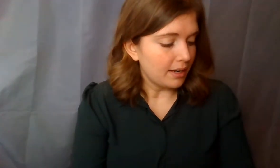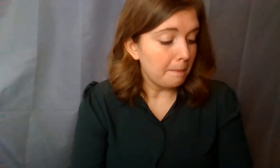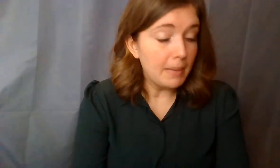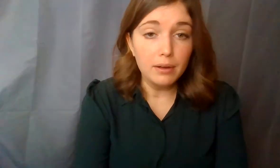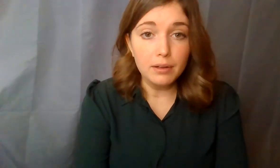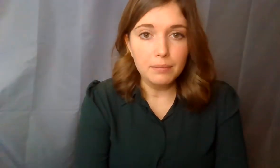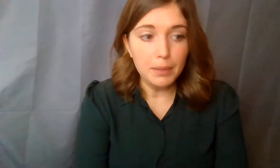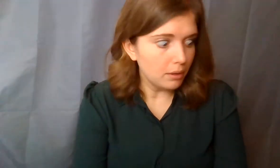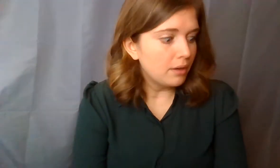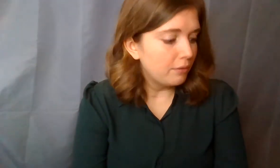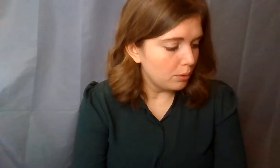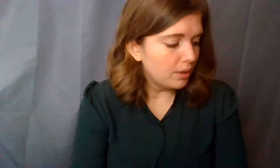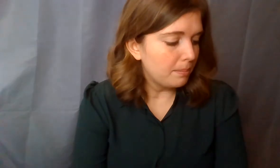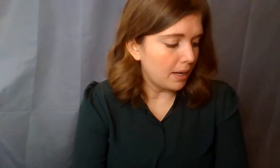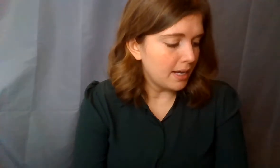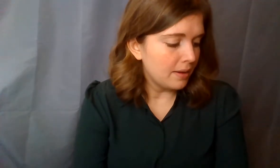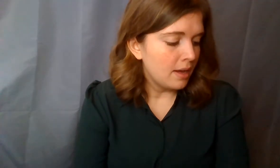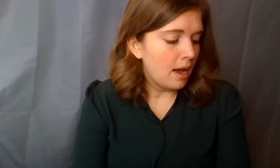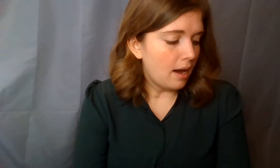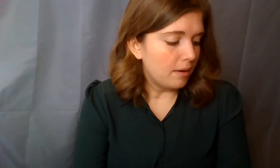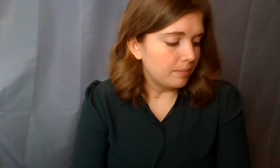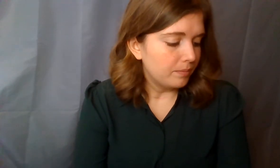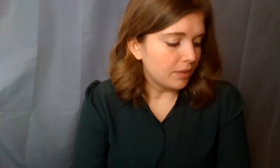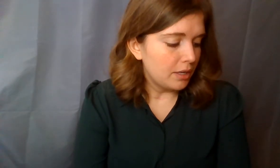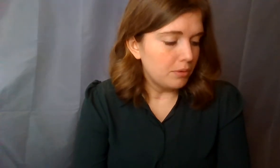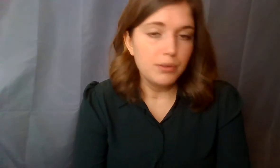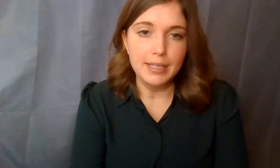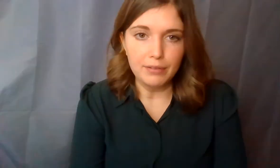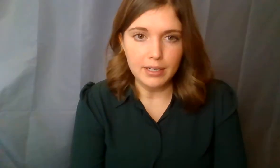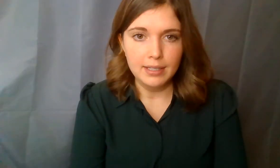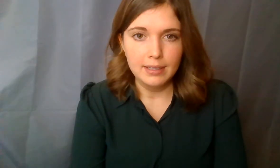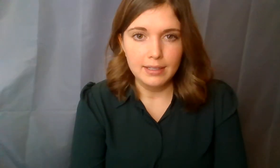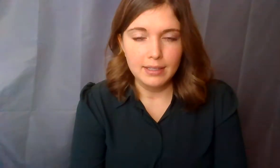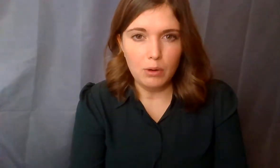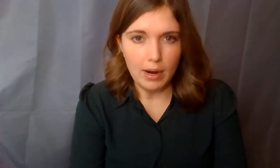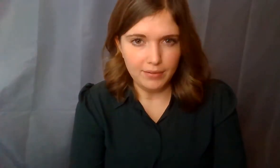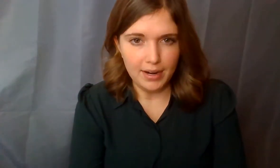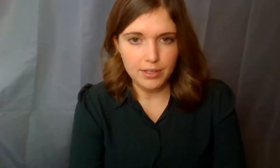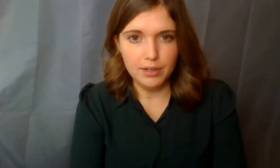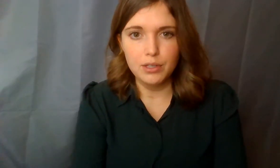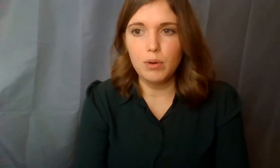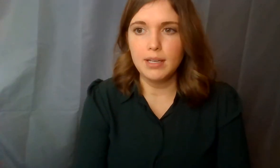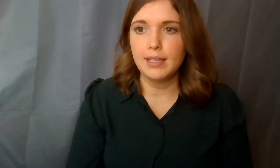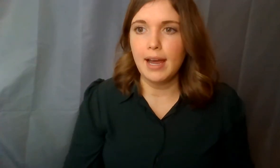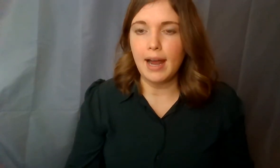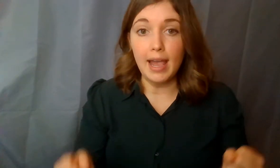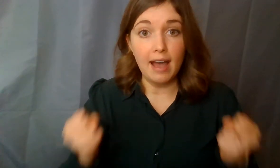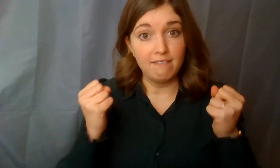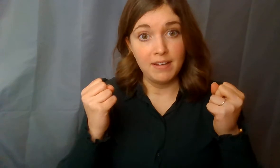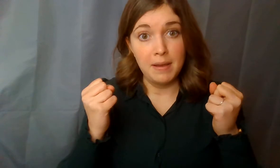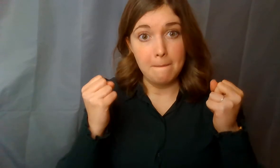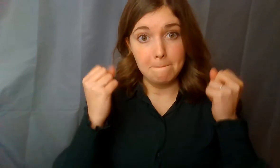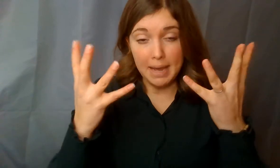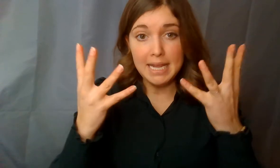like milk, food, money, and you would use different quantifiers because you wouldn't sign, I have